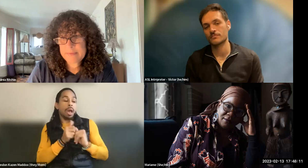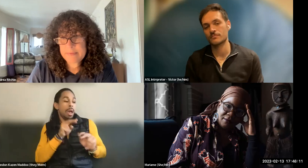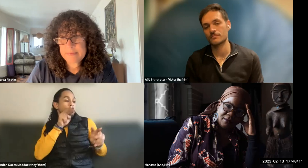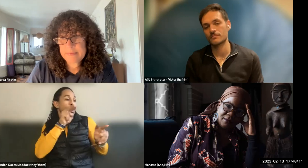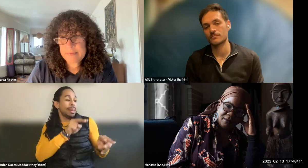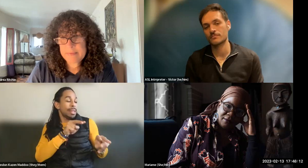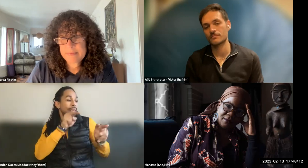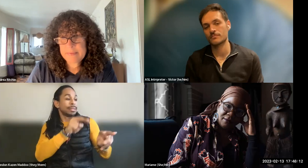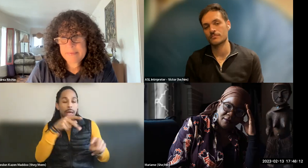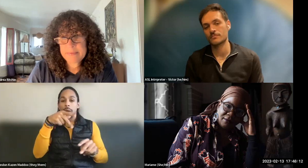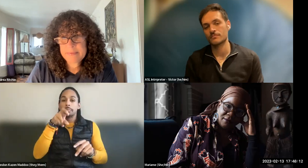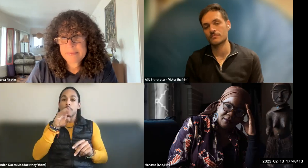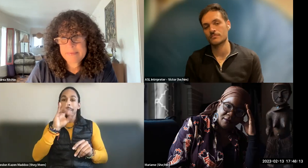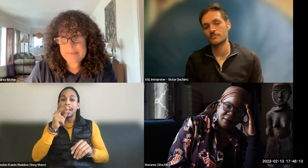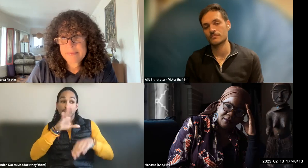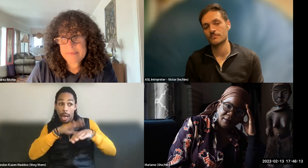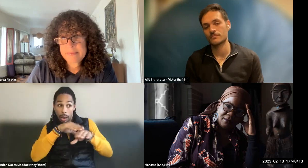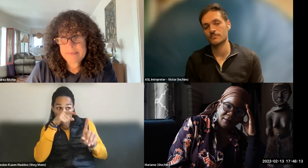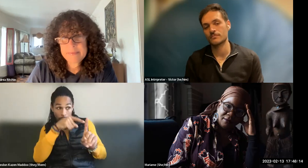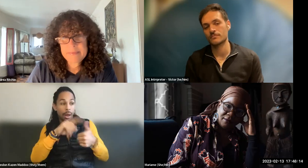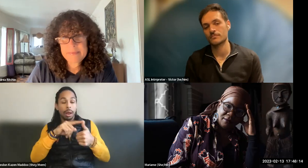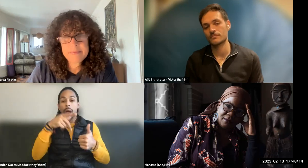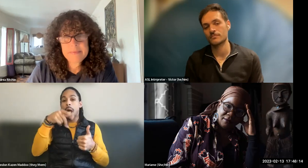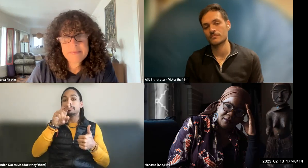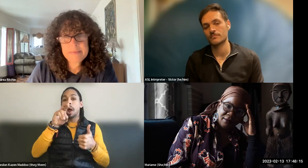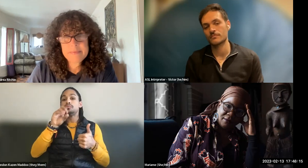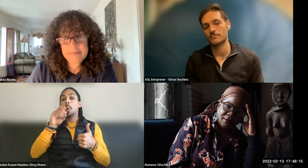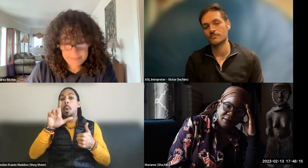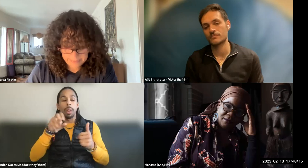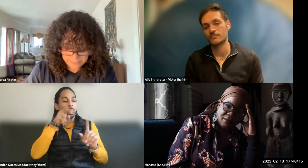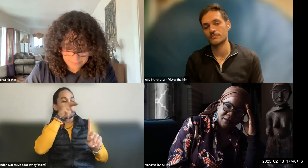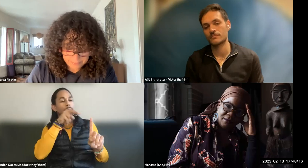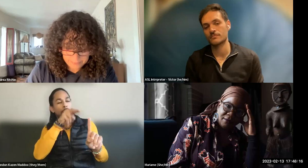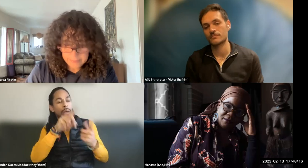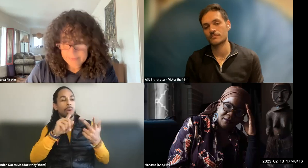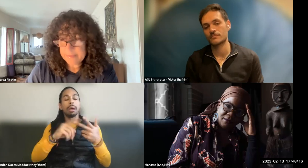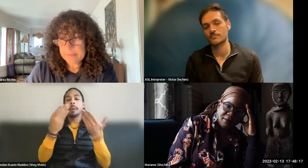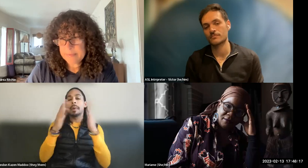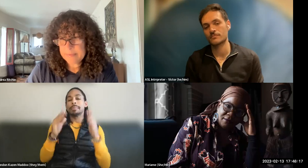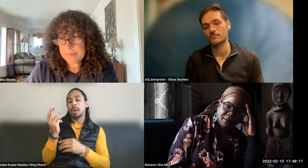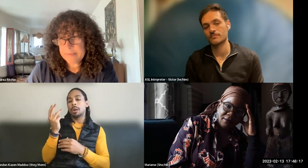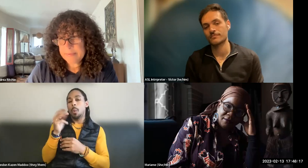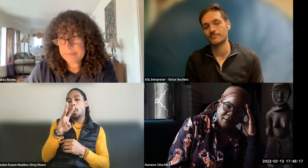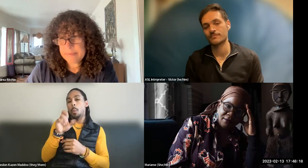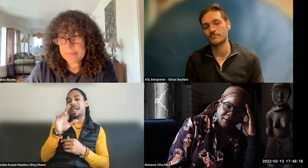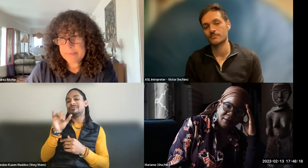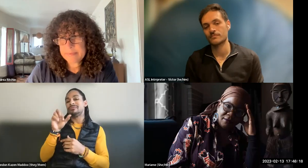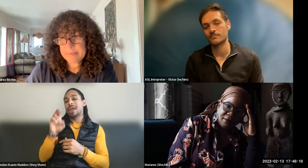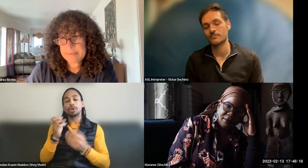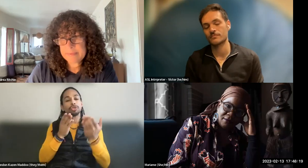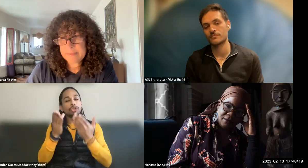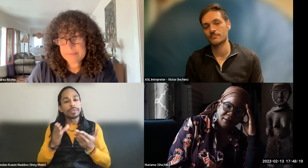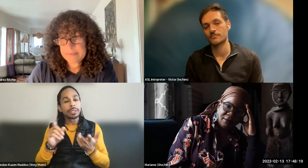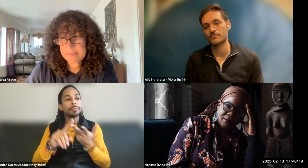through healthcare, through schooling, through the public welfare services. We make that case in the chapter, No